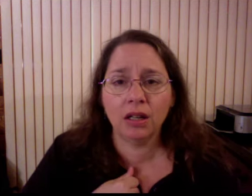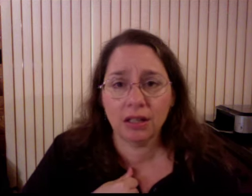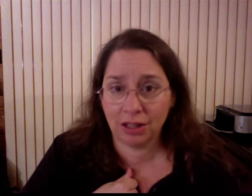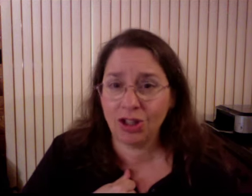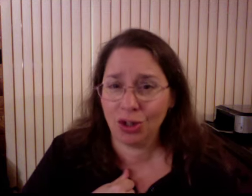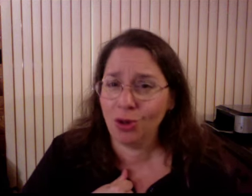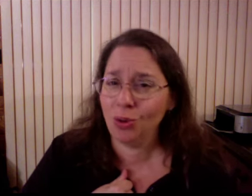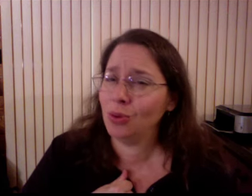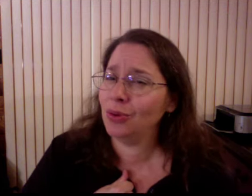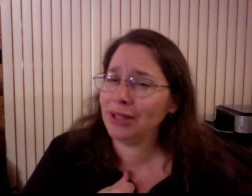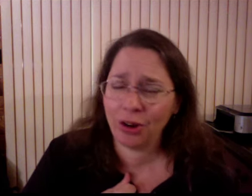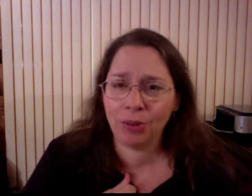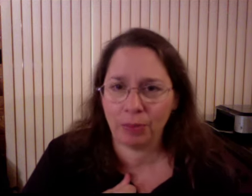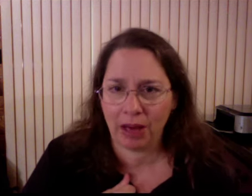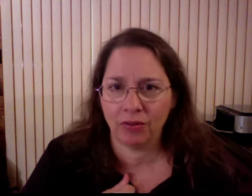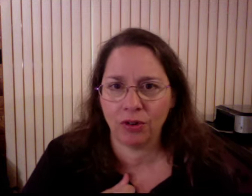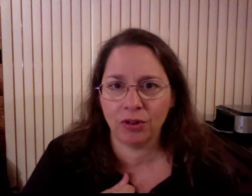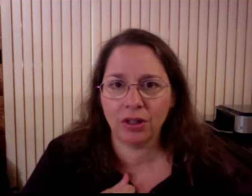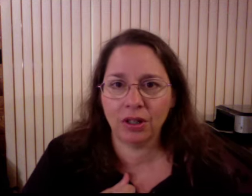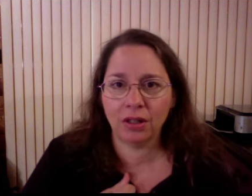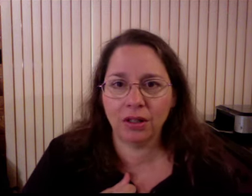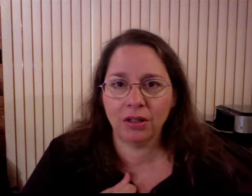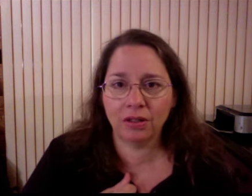it's too terribly painful.